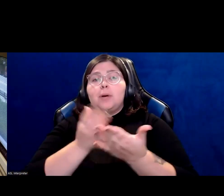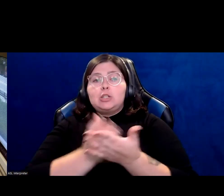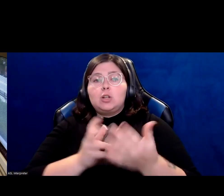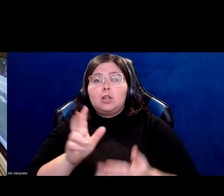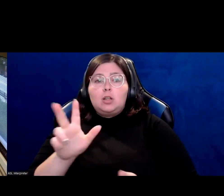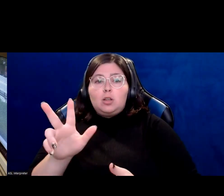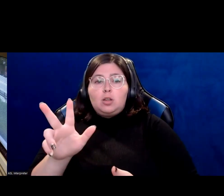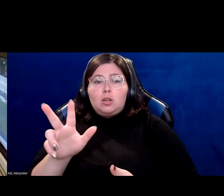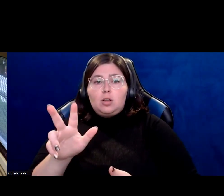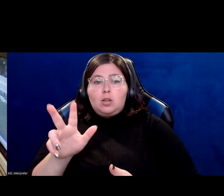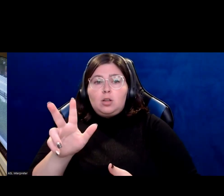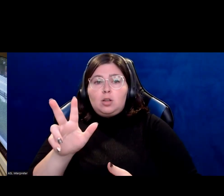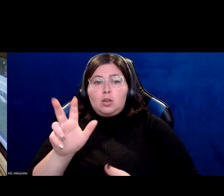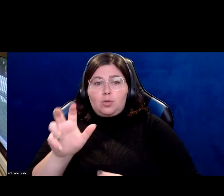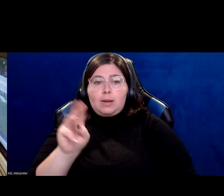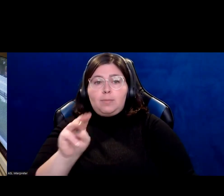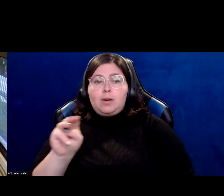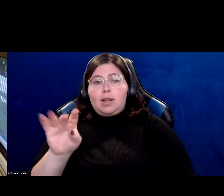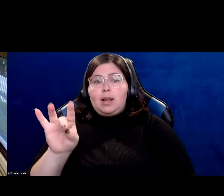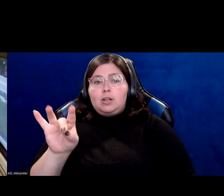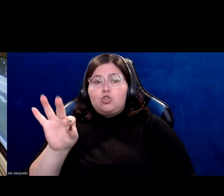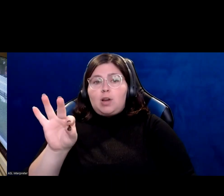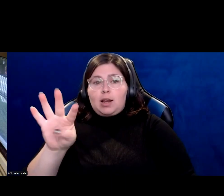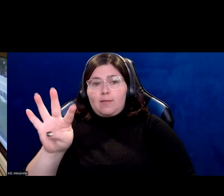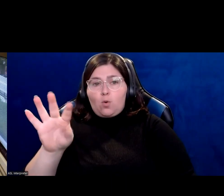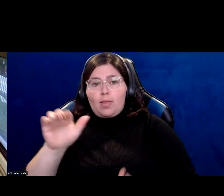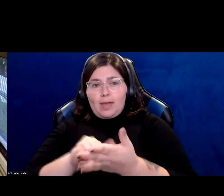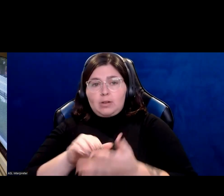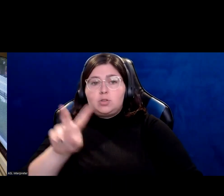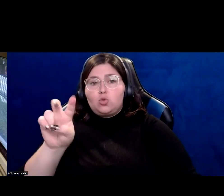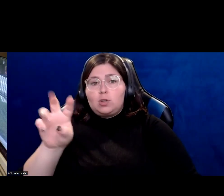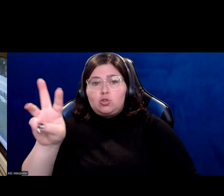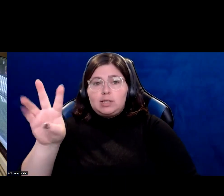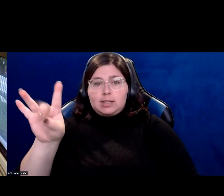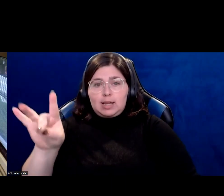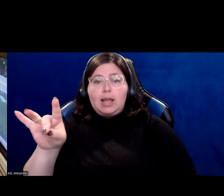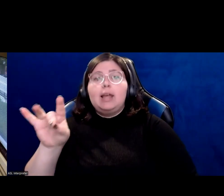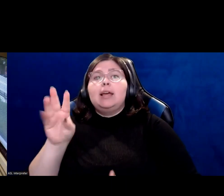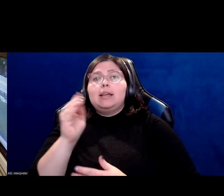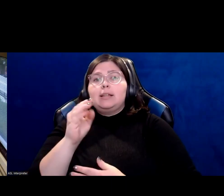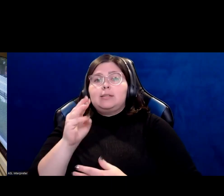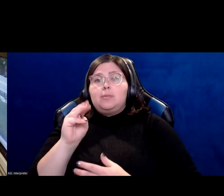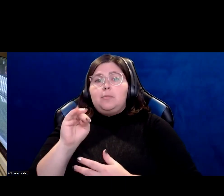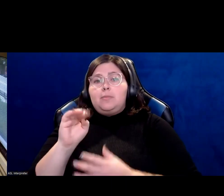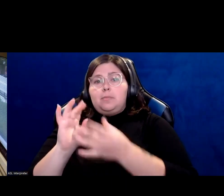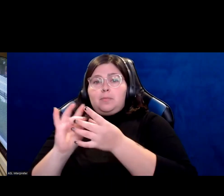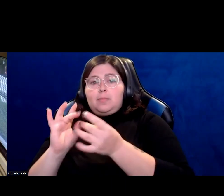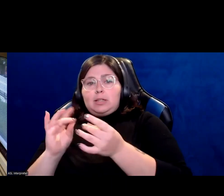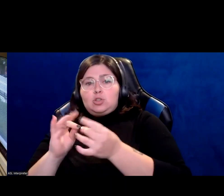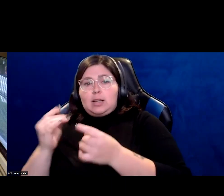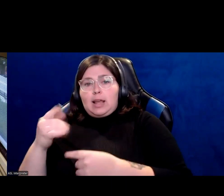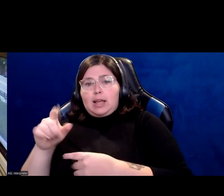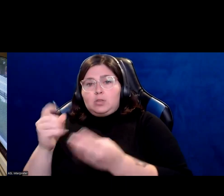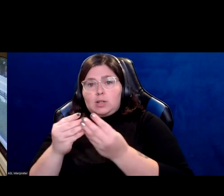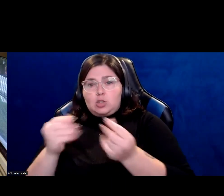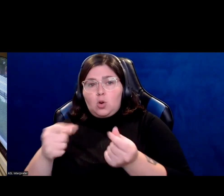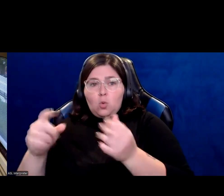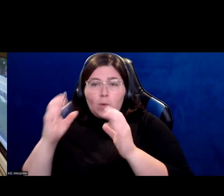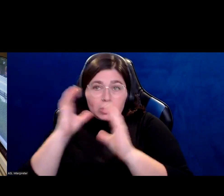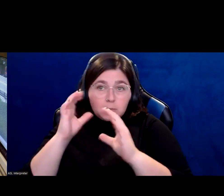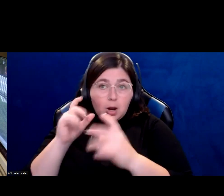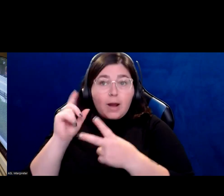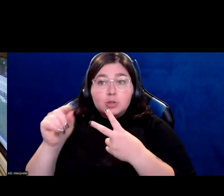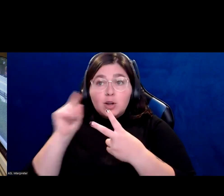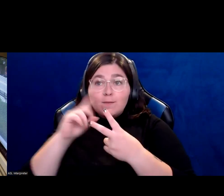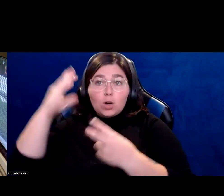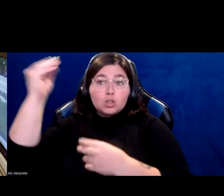$3,894,268. And as mentioned in Ed's resolution and discussed in executive session, we are exploring the potential option for solar panels on